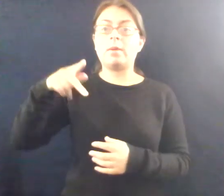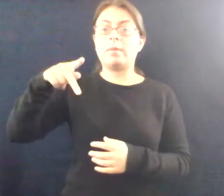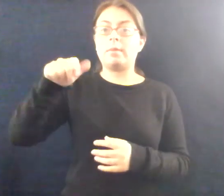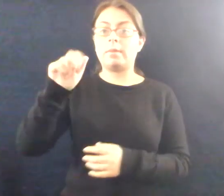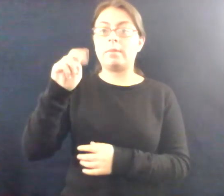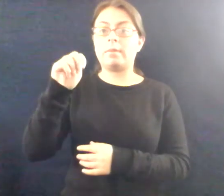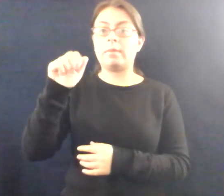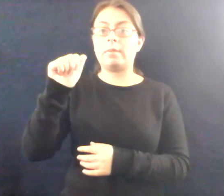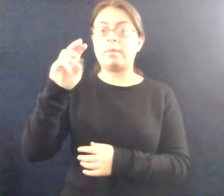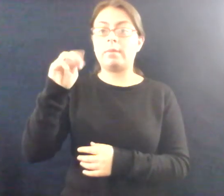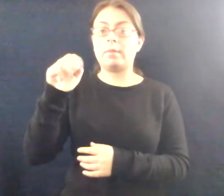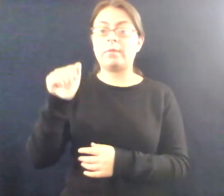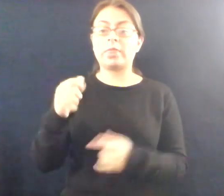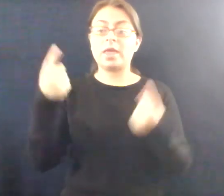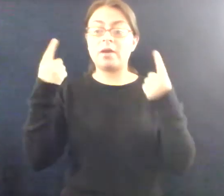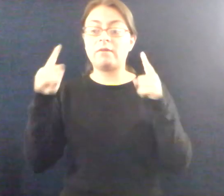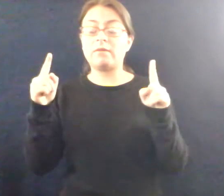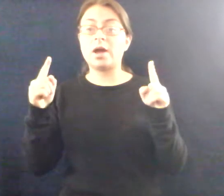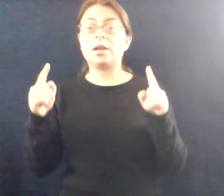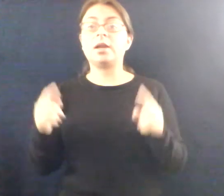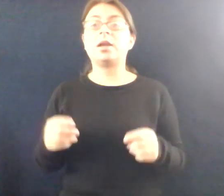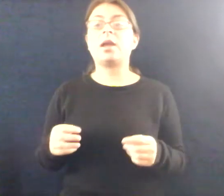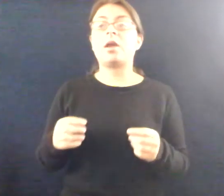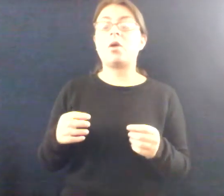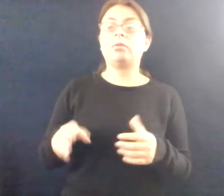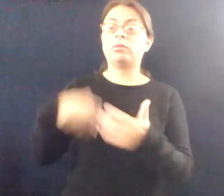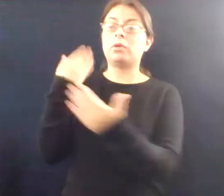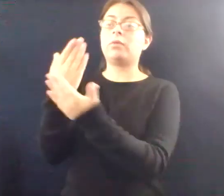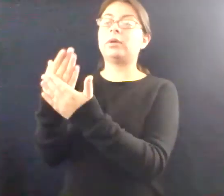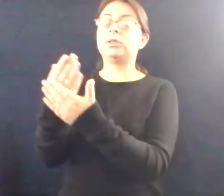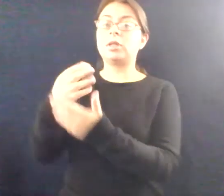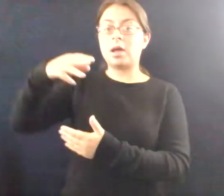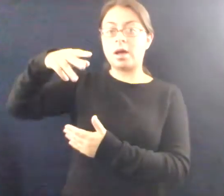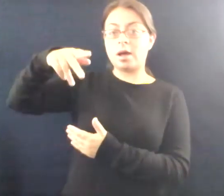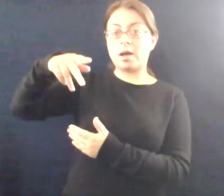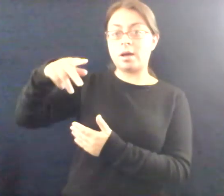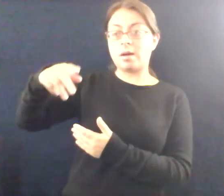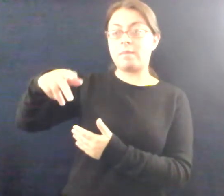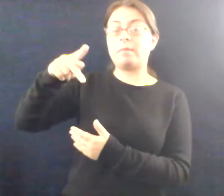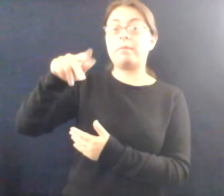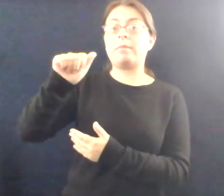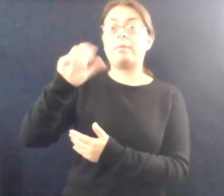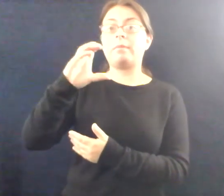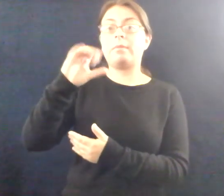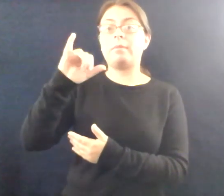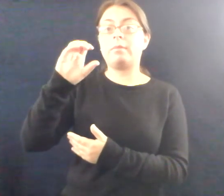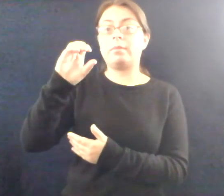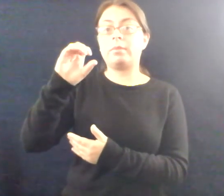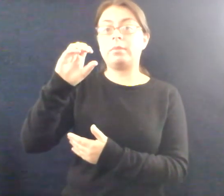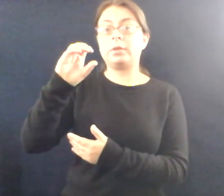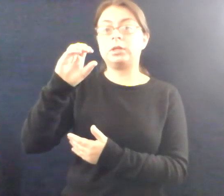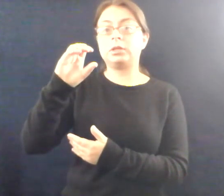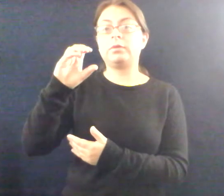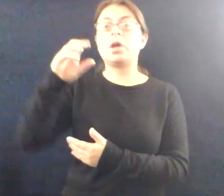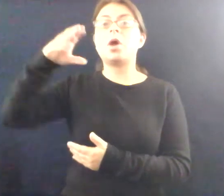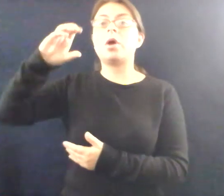When they finally reached the Pacific coast, the weary travelers had to wait a second vessel to take them north